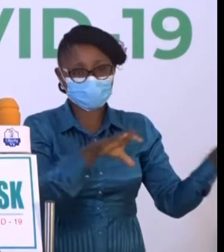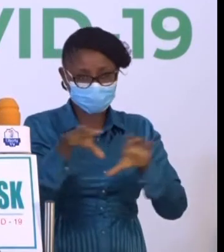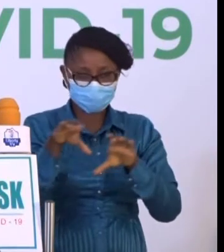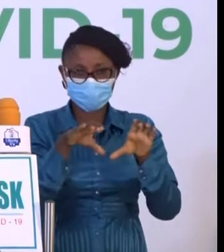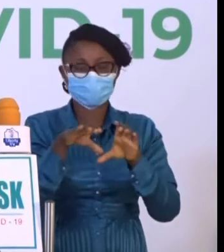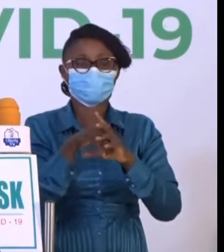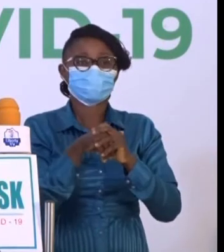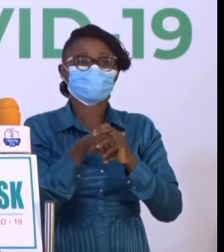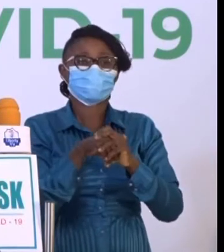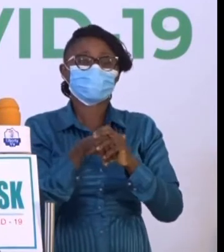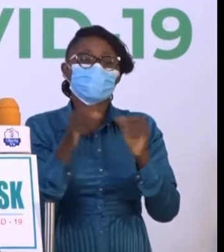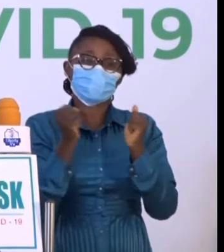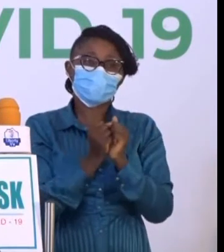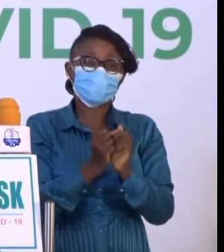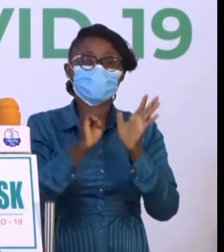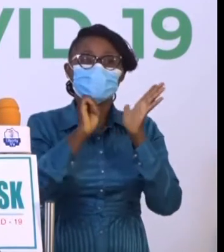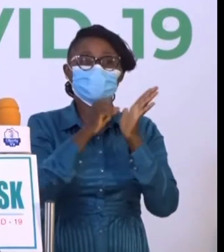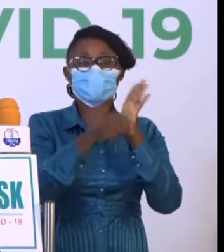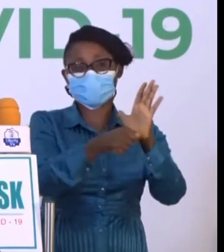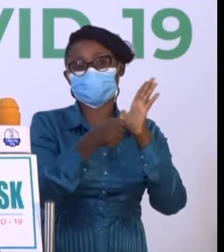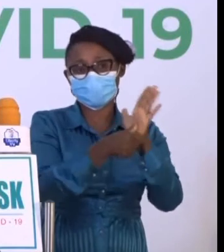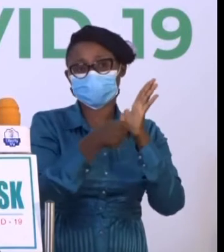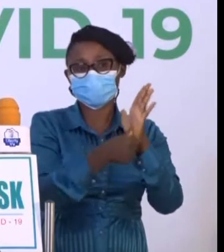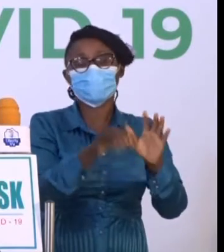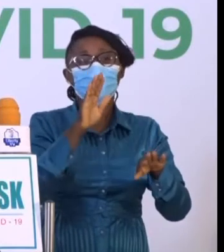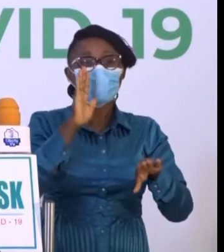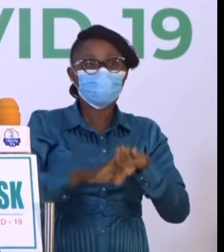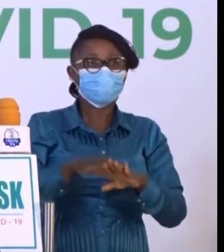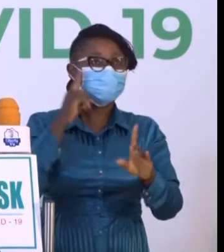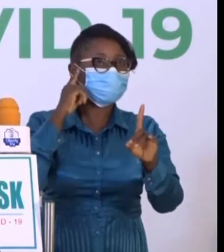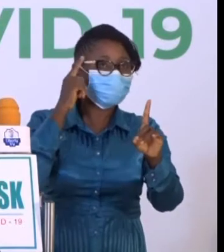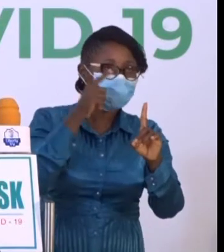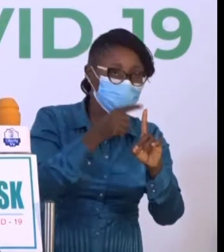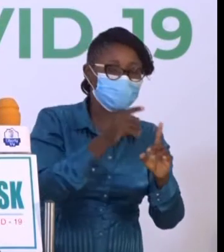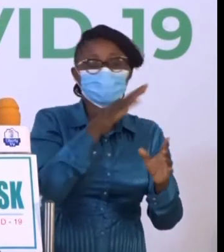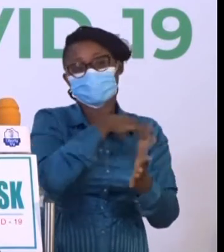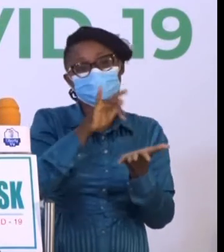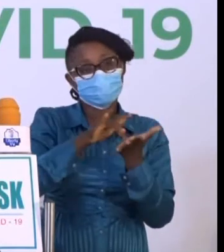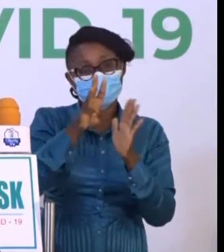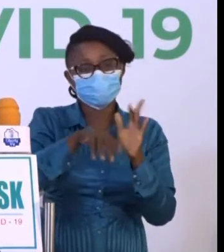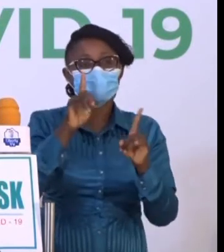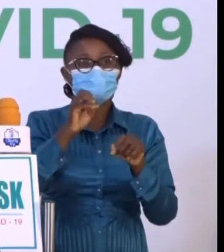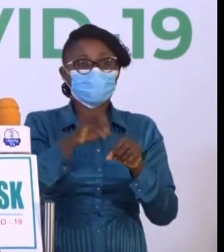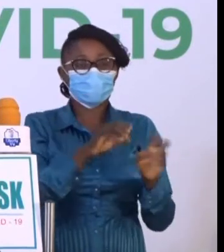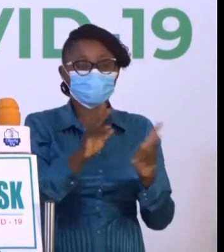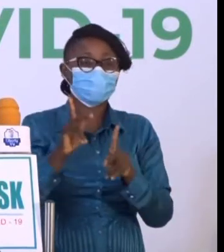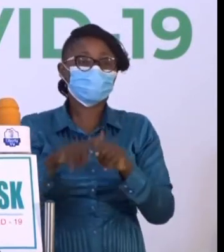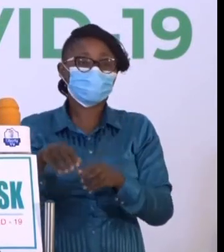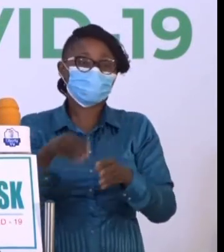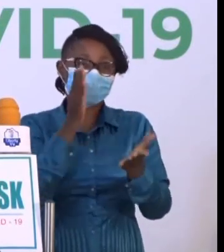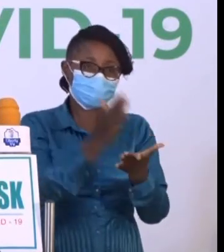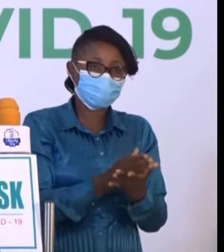activities with emphasis on surveillance and treatment in order to drive